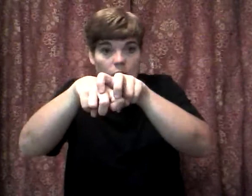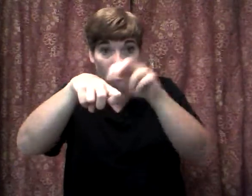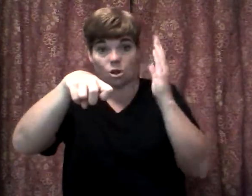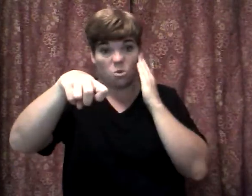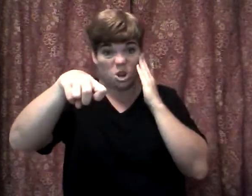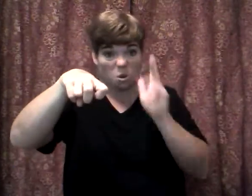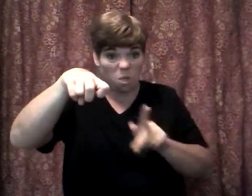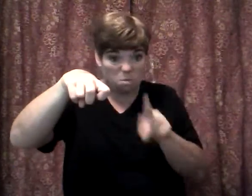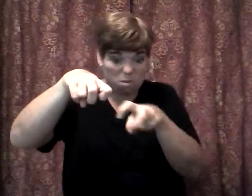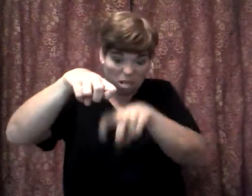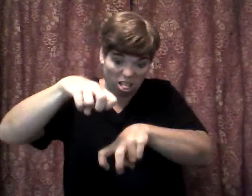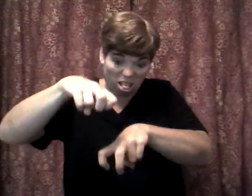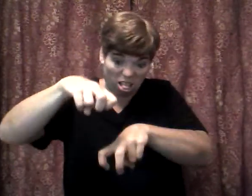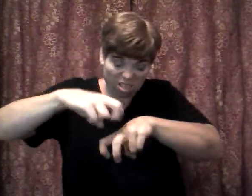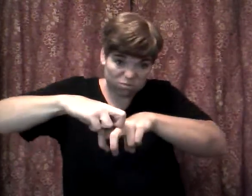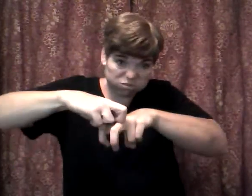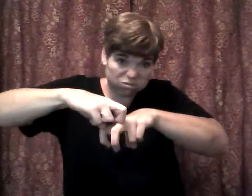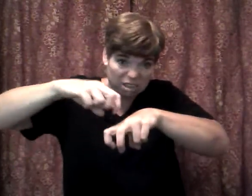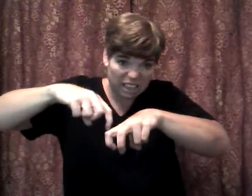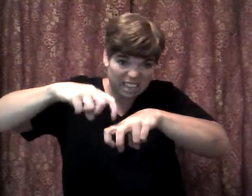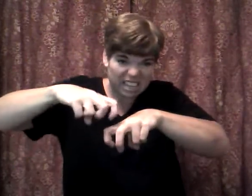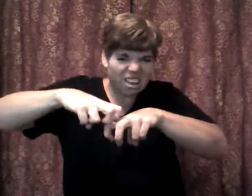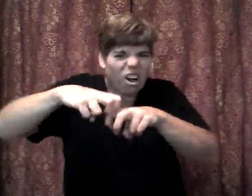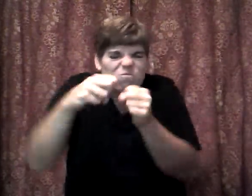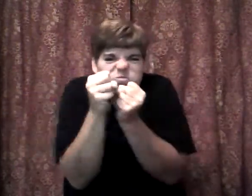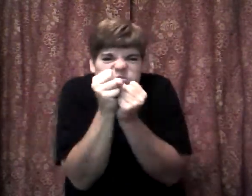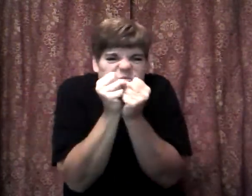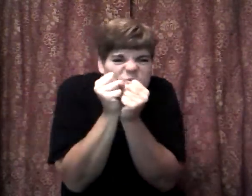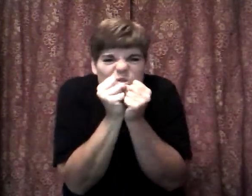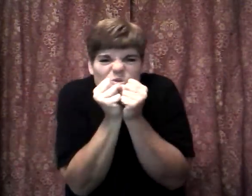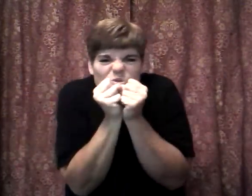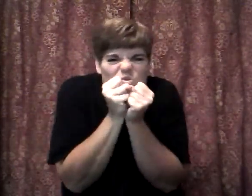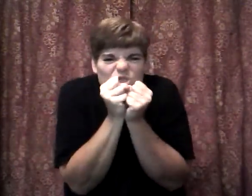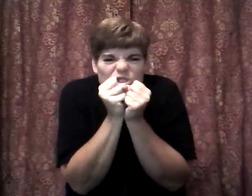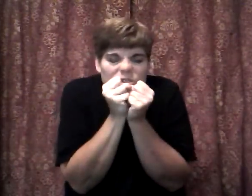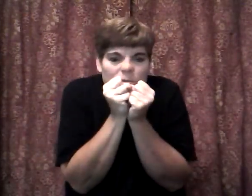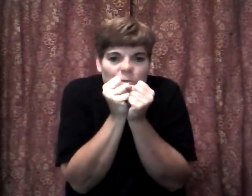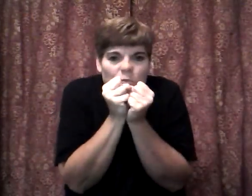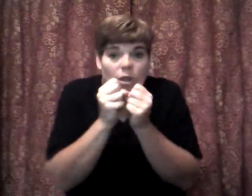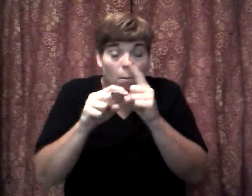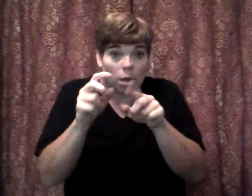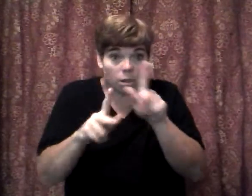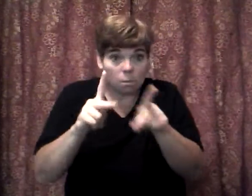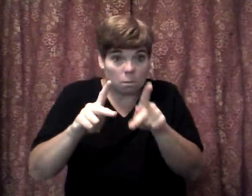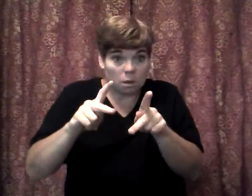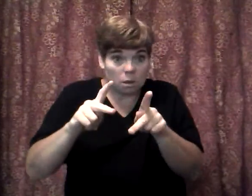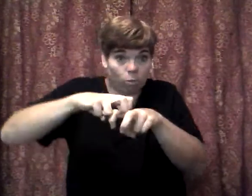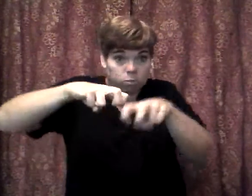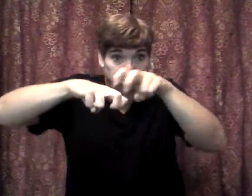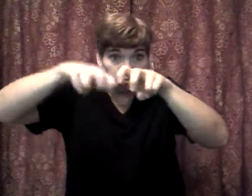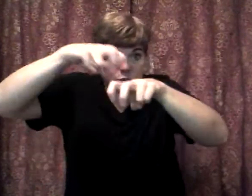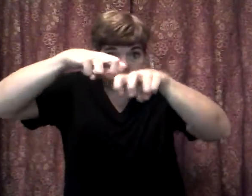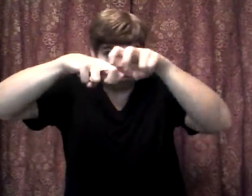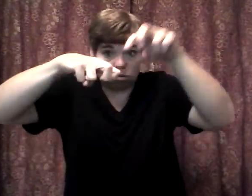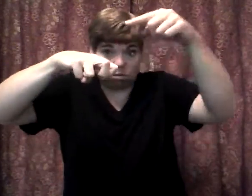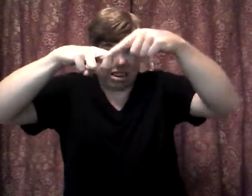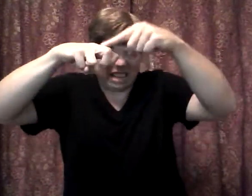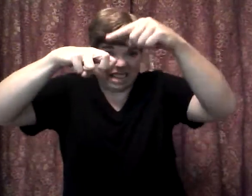the bottom of the dog pile are going to be all squished and tight. The people at the top of the dog pile are going to be